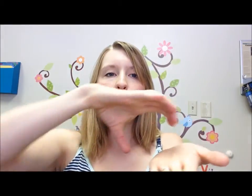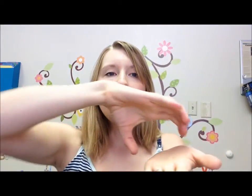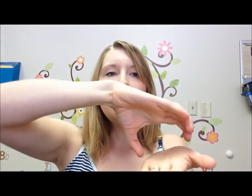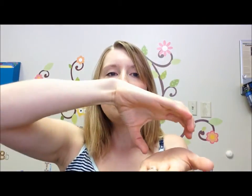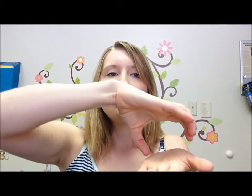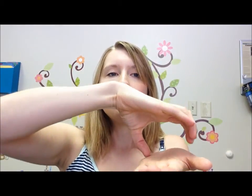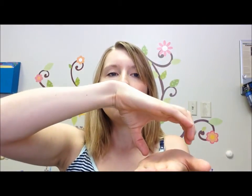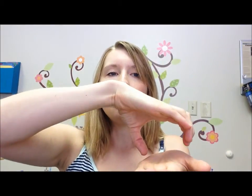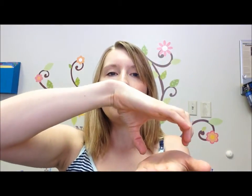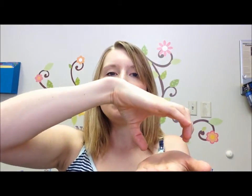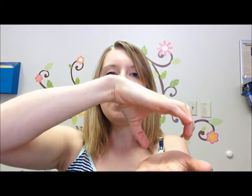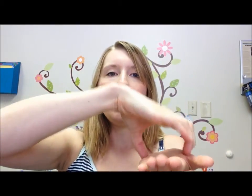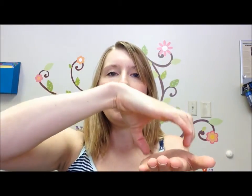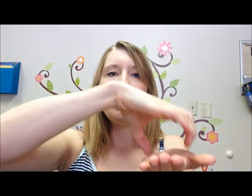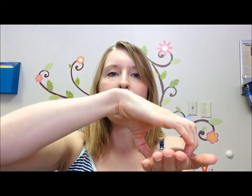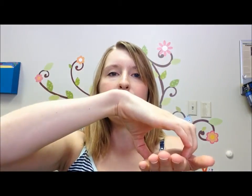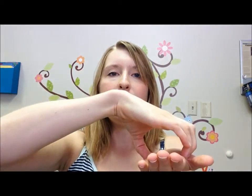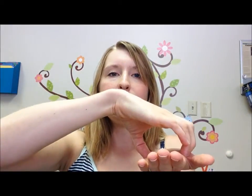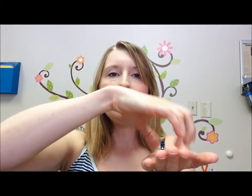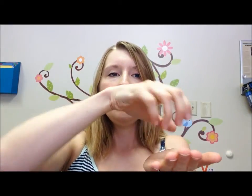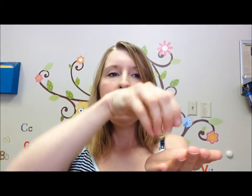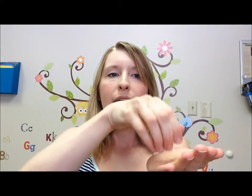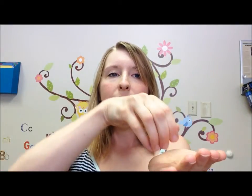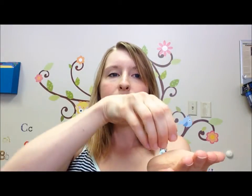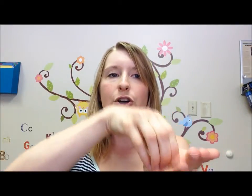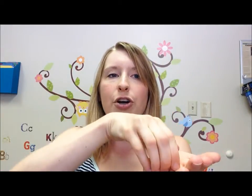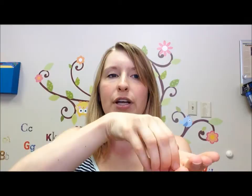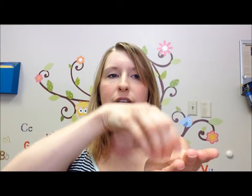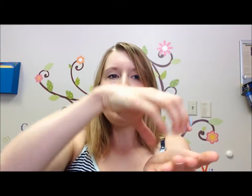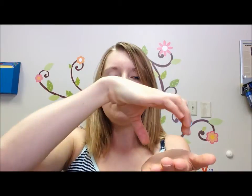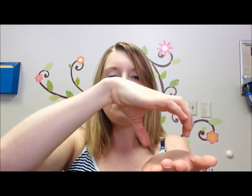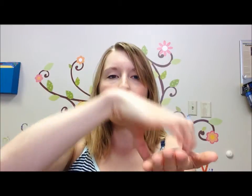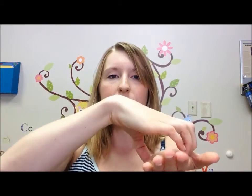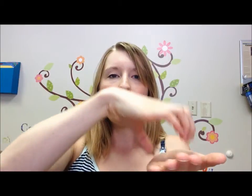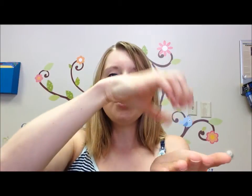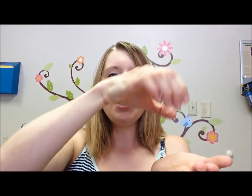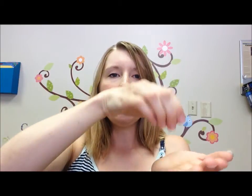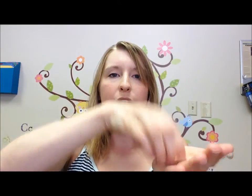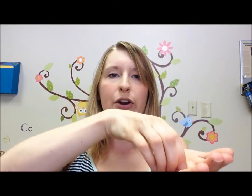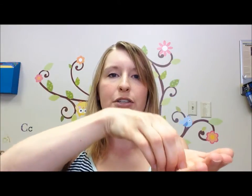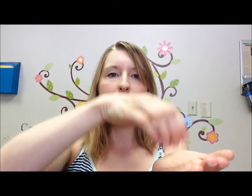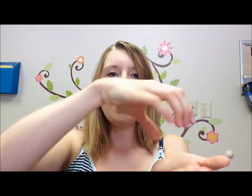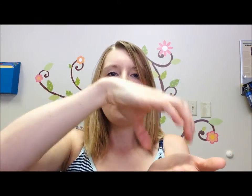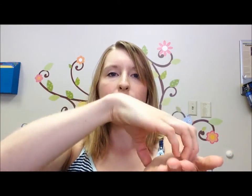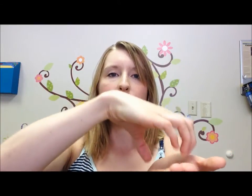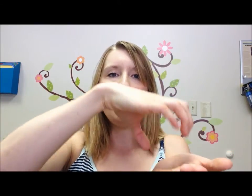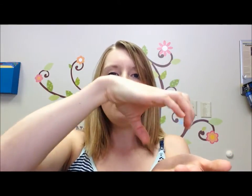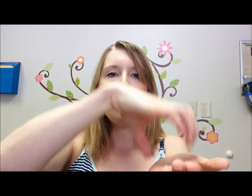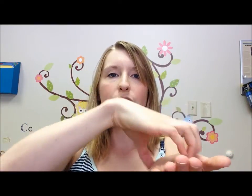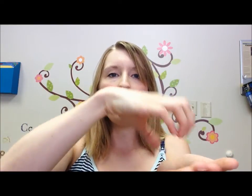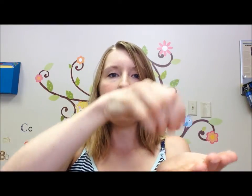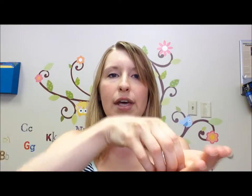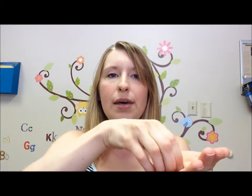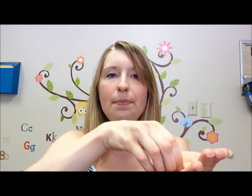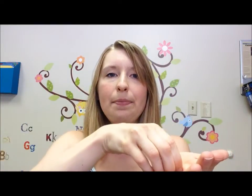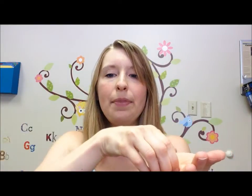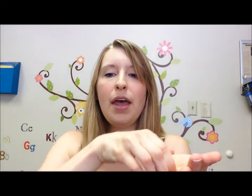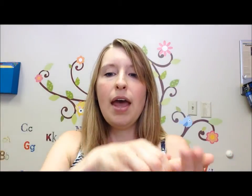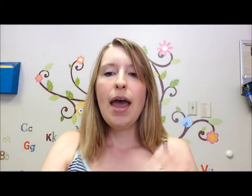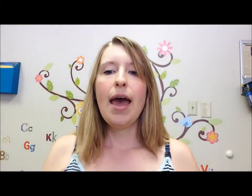cookie. So you're going to take a hand like this and turn it as if using a cookie cutter to cut out a cookie. Cookie. And